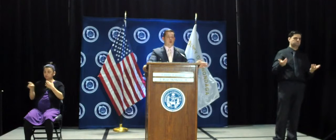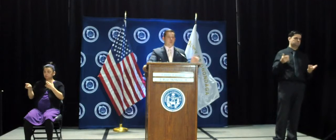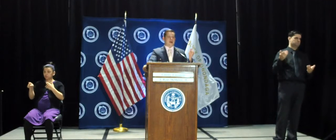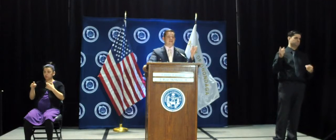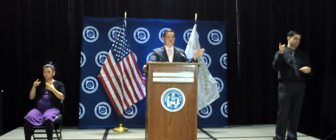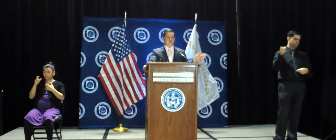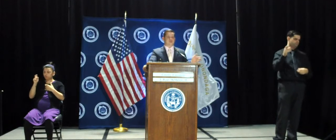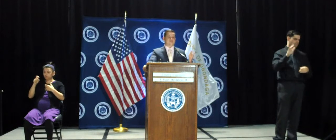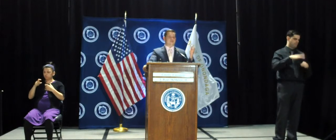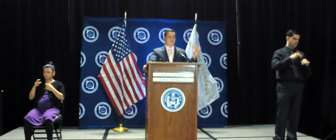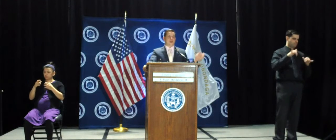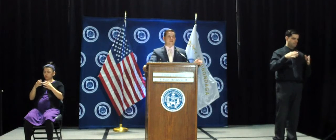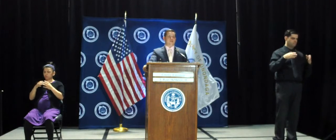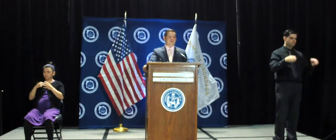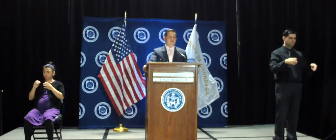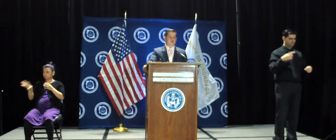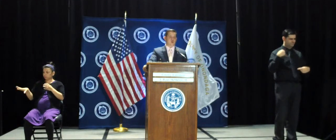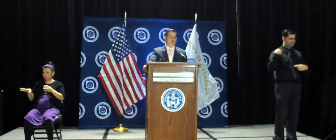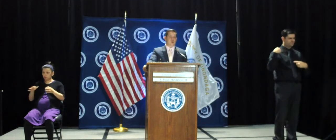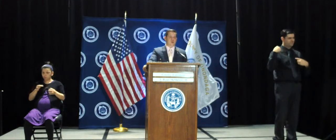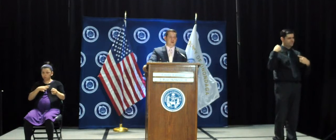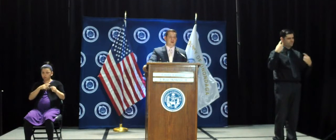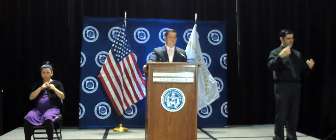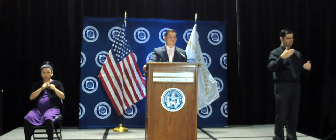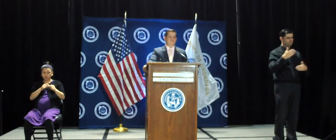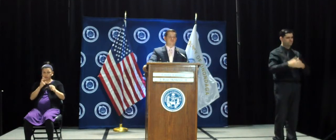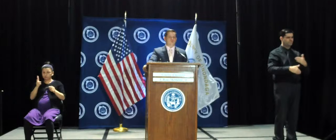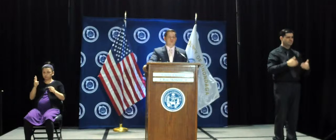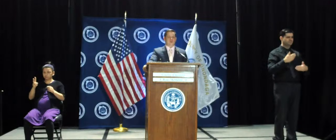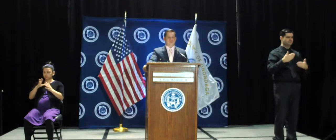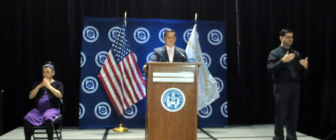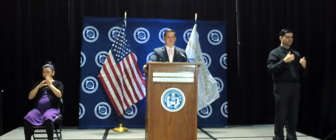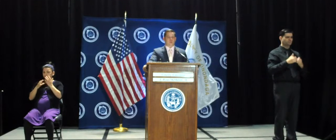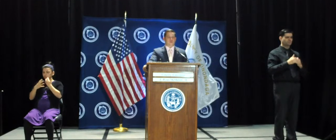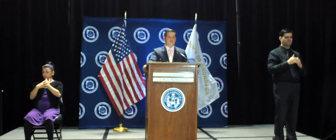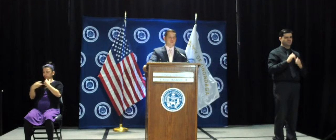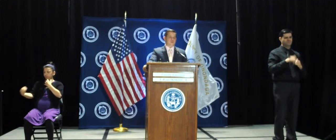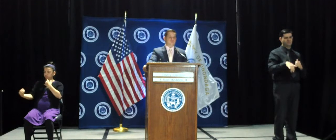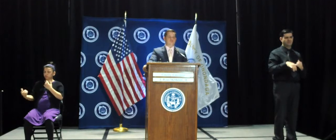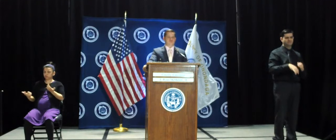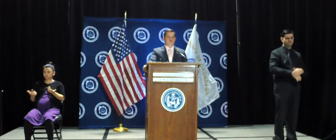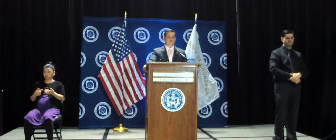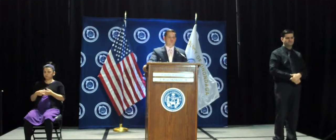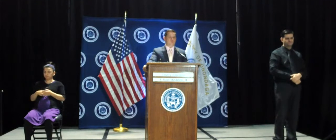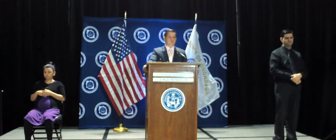pretty long process with this entity, and so the different points,